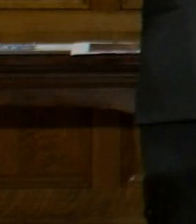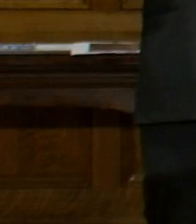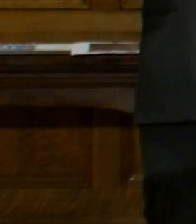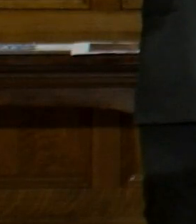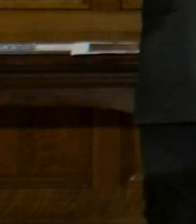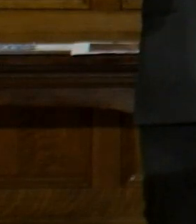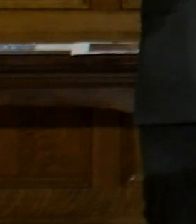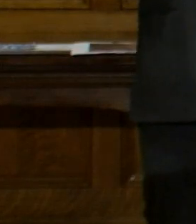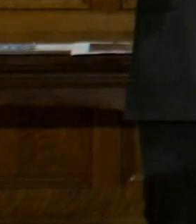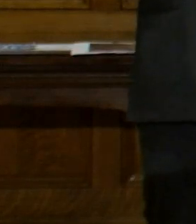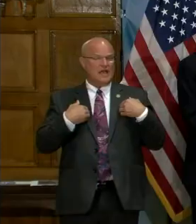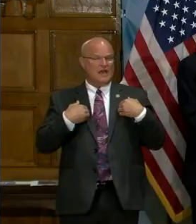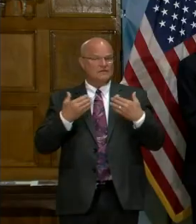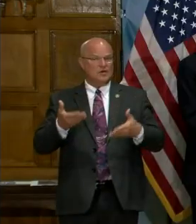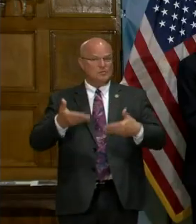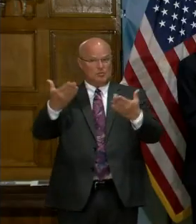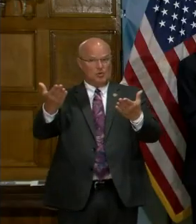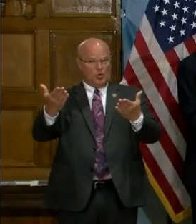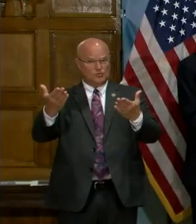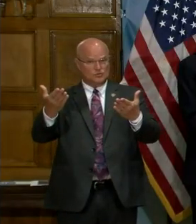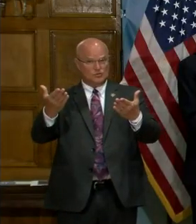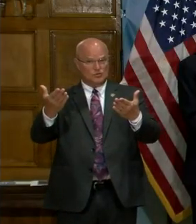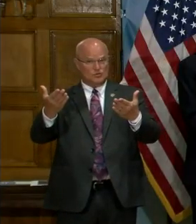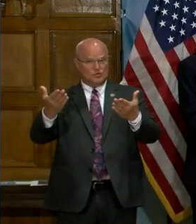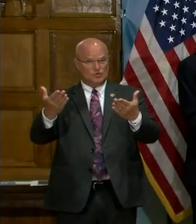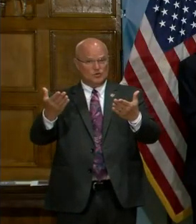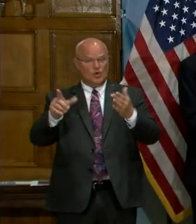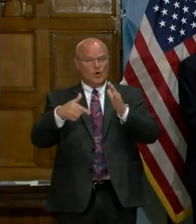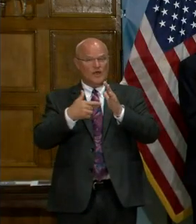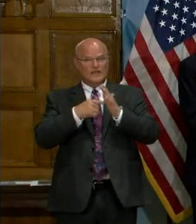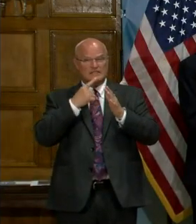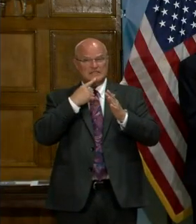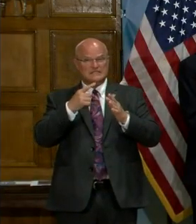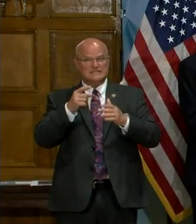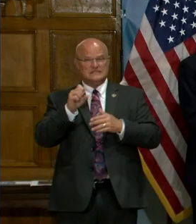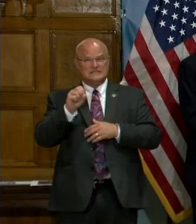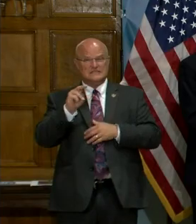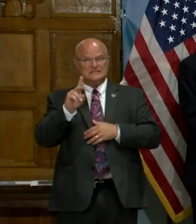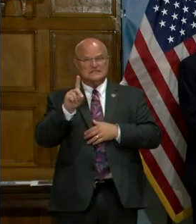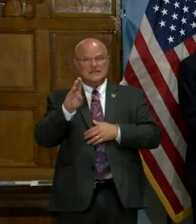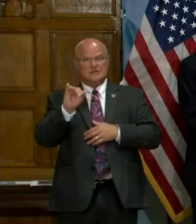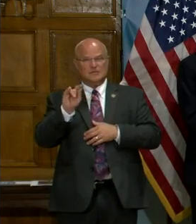So, do you guys have a proposal, or is this just a soundbite?